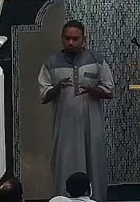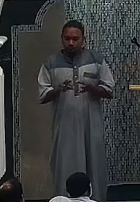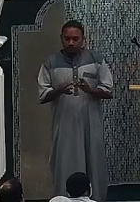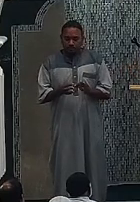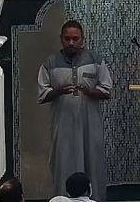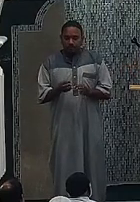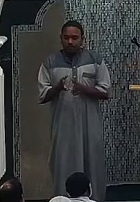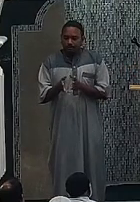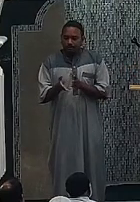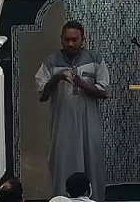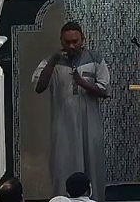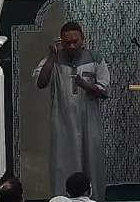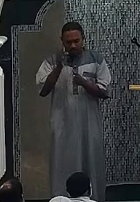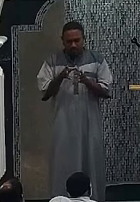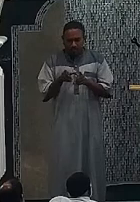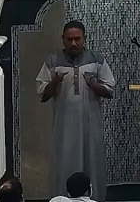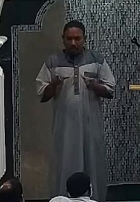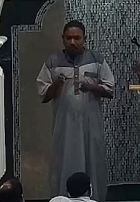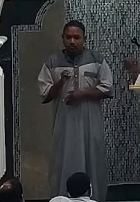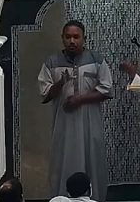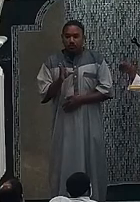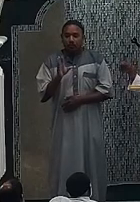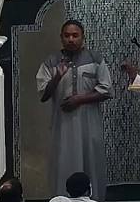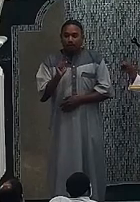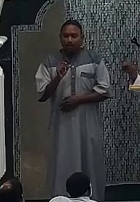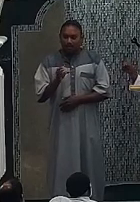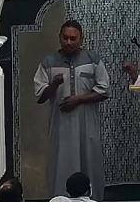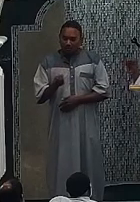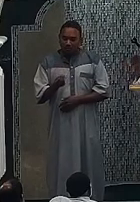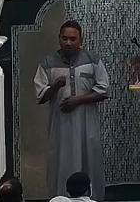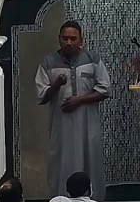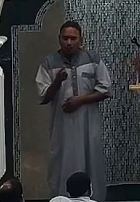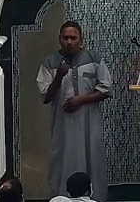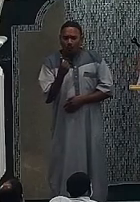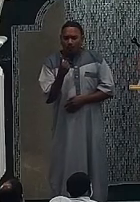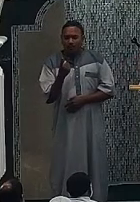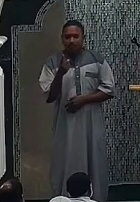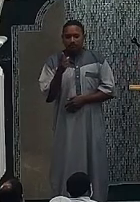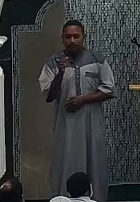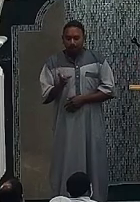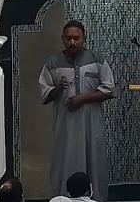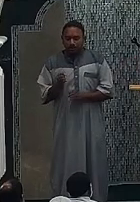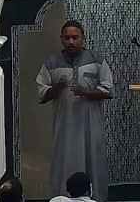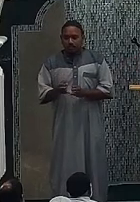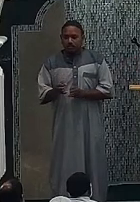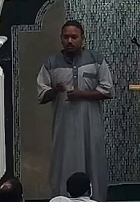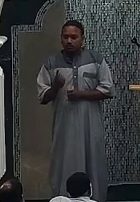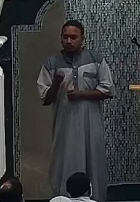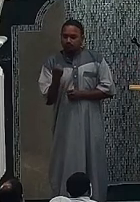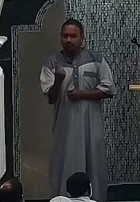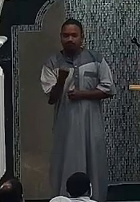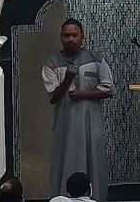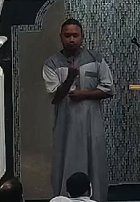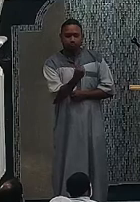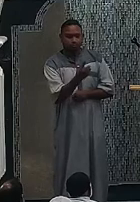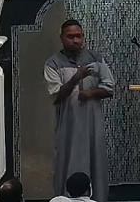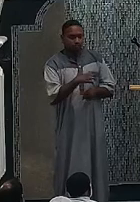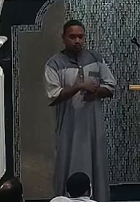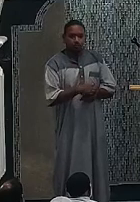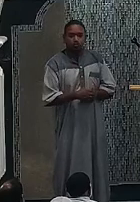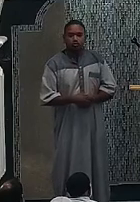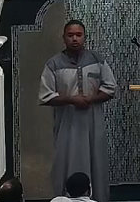So that we have an interpreter in every single masjid in Cape Town, inshallah. I